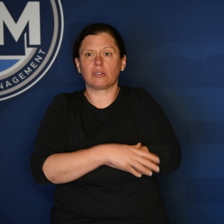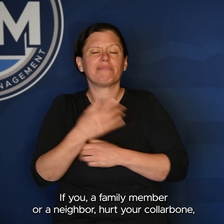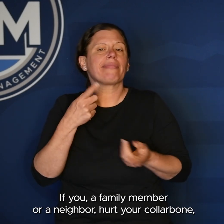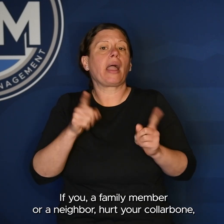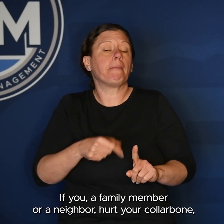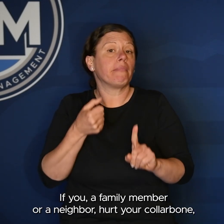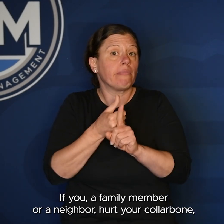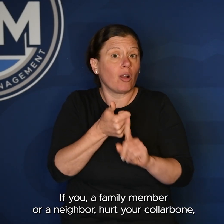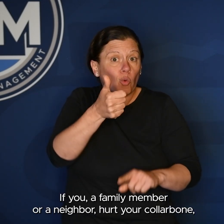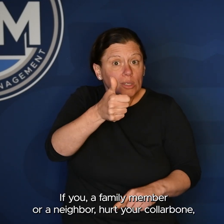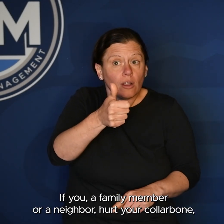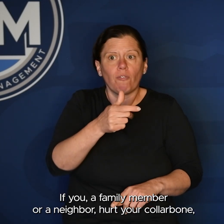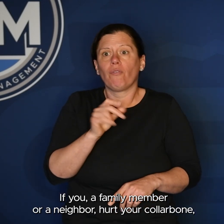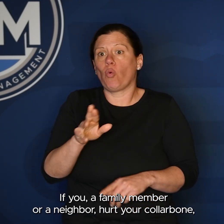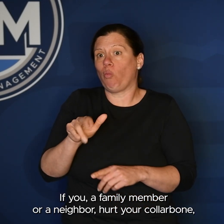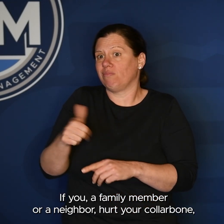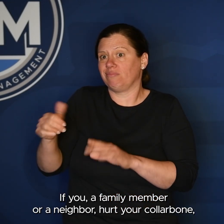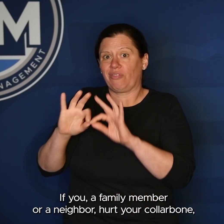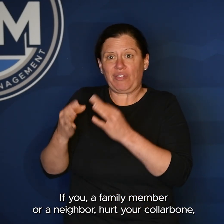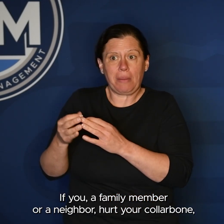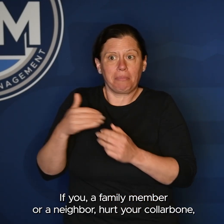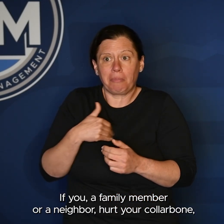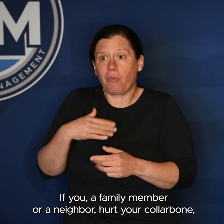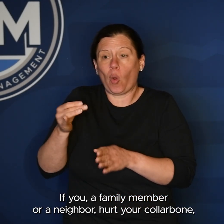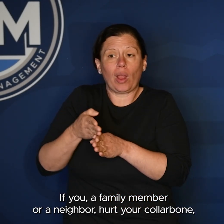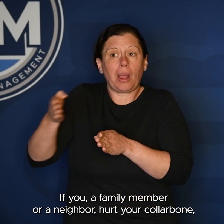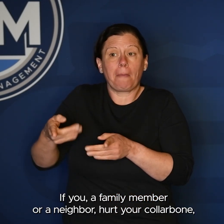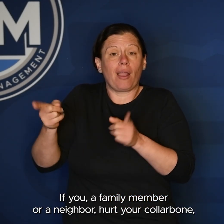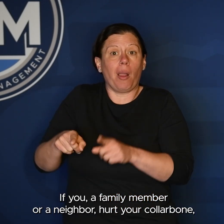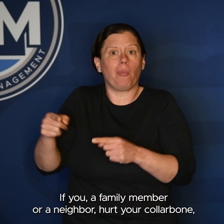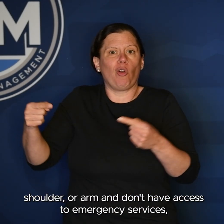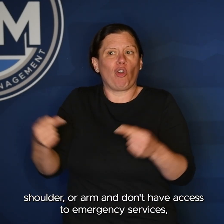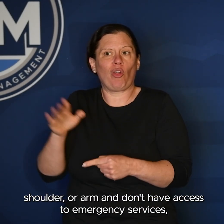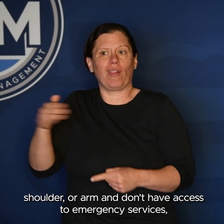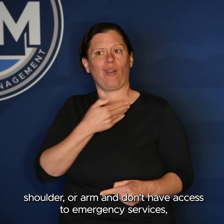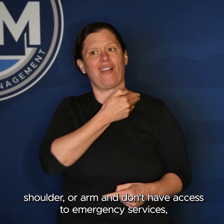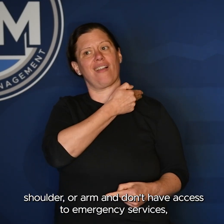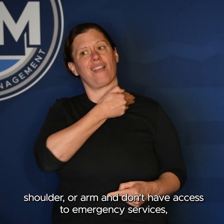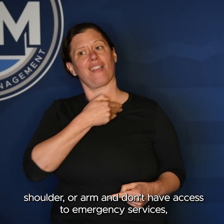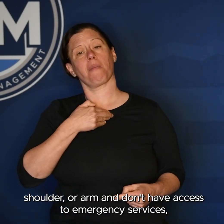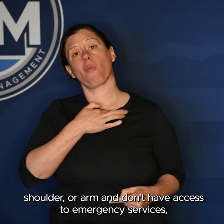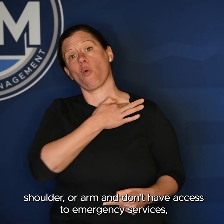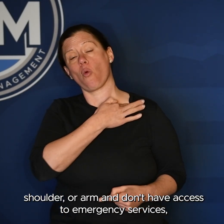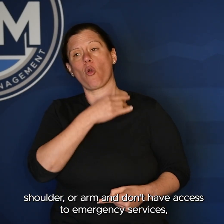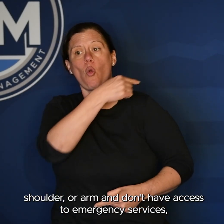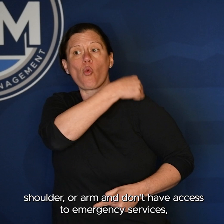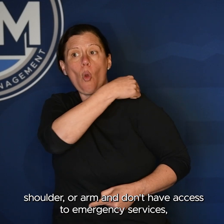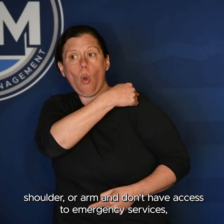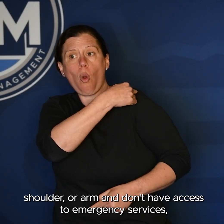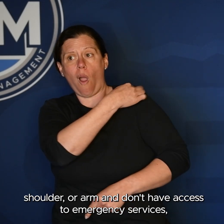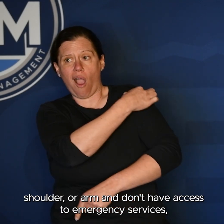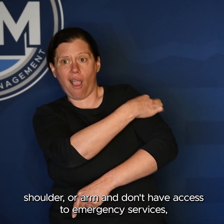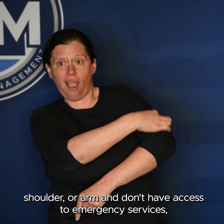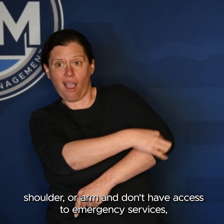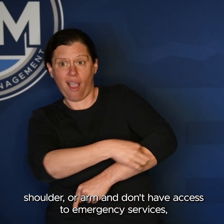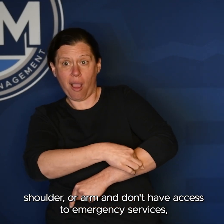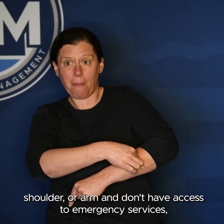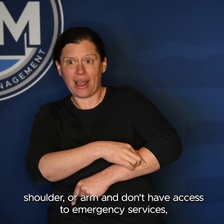If you, a family member, or a neighbor hurt your collarbone, shoulder, or arm and don't have access to emergency